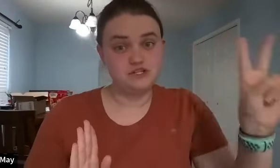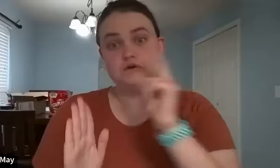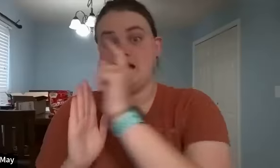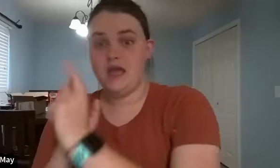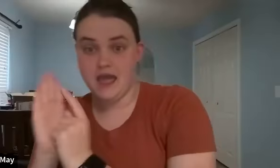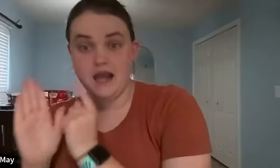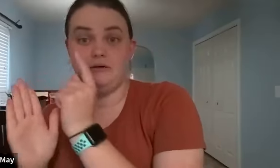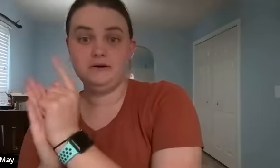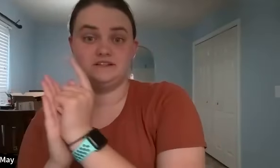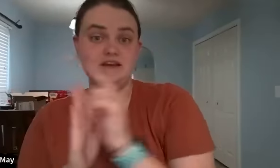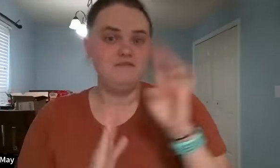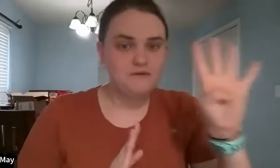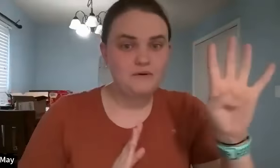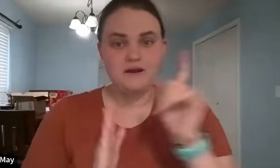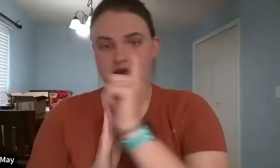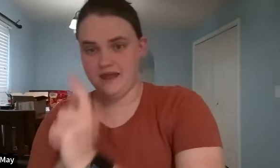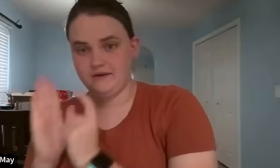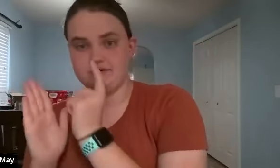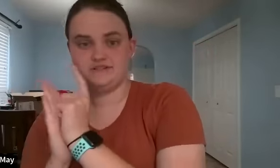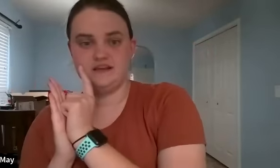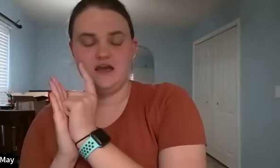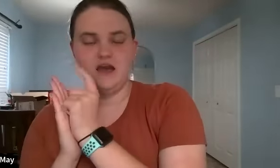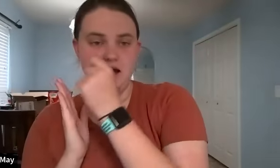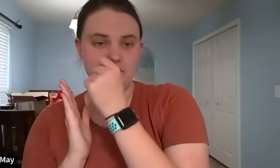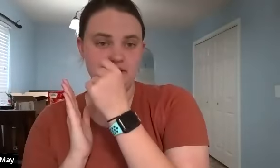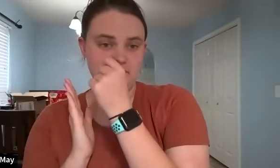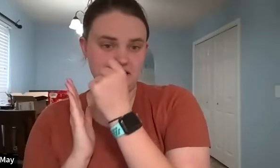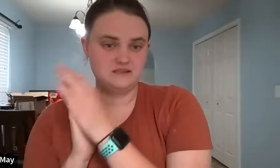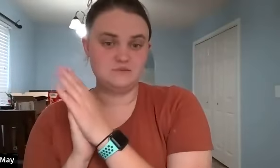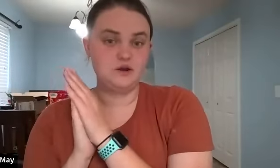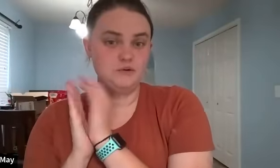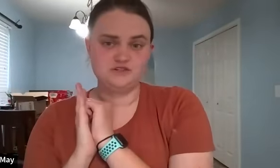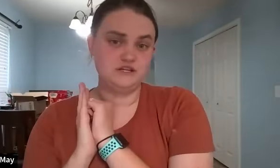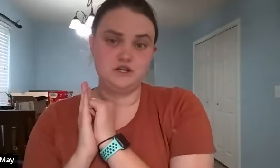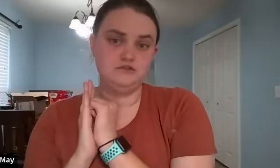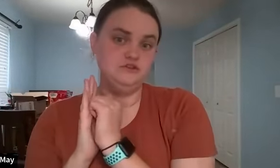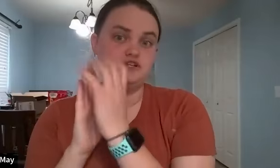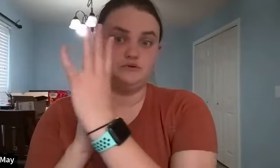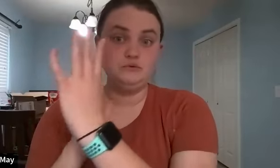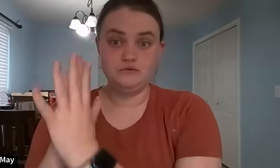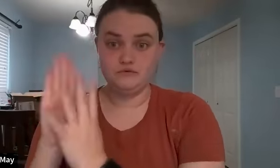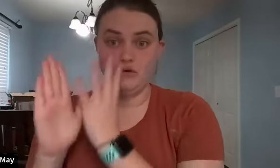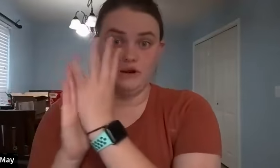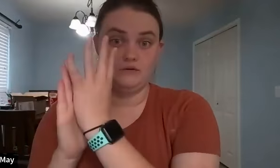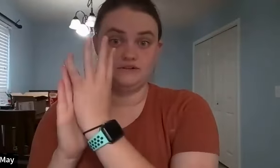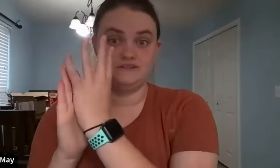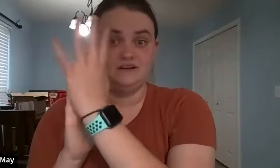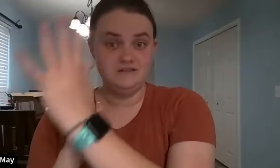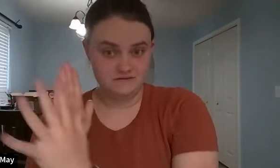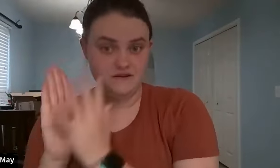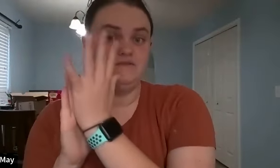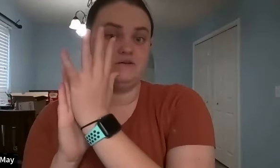2 hours, 4 hours. And then some of my coworkers were like, no, you can do 4 hours, 5